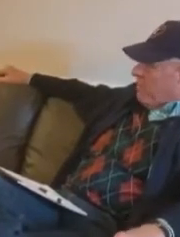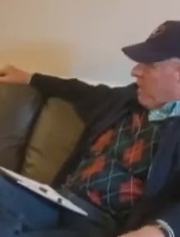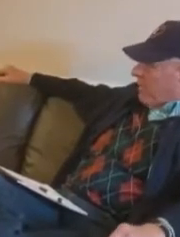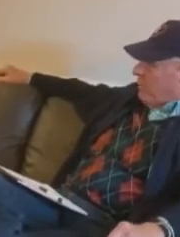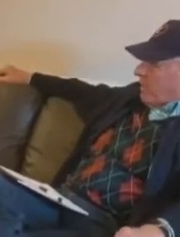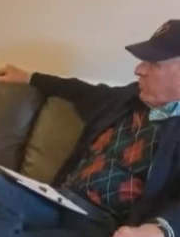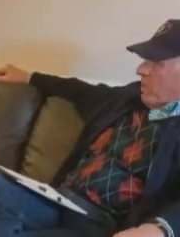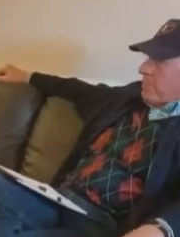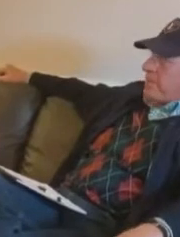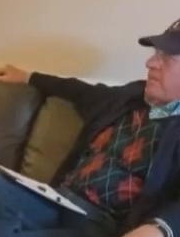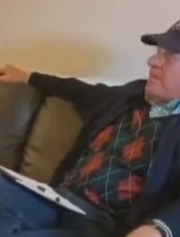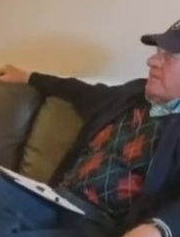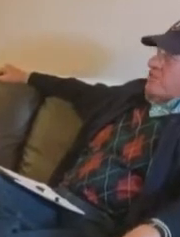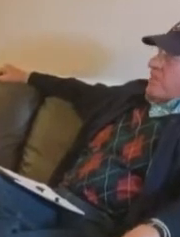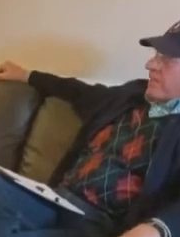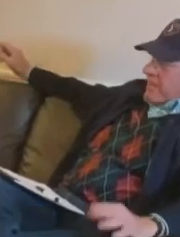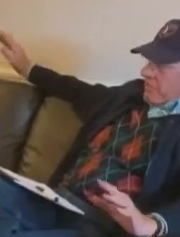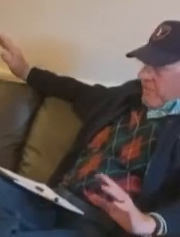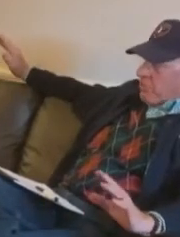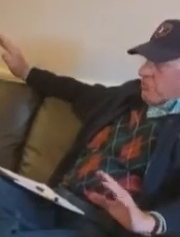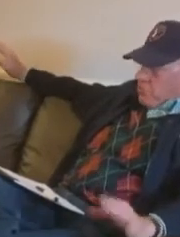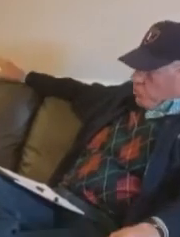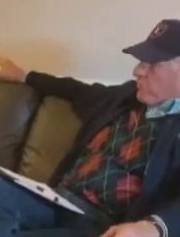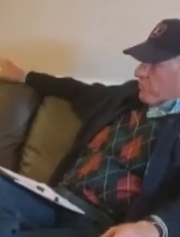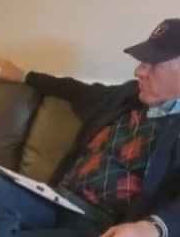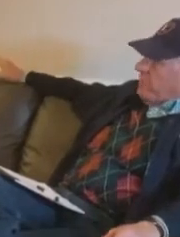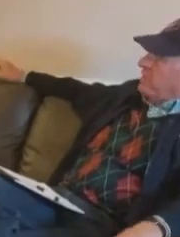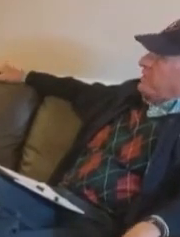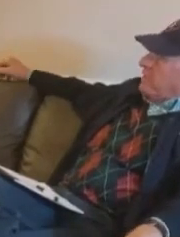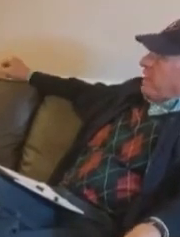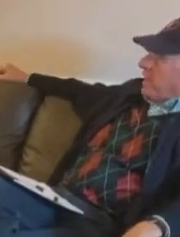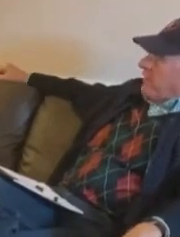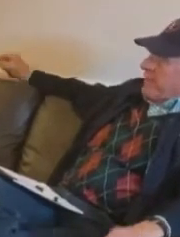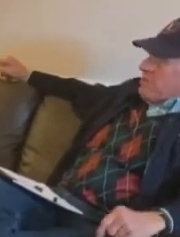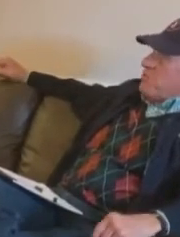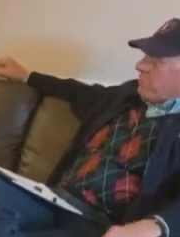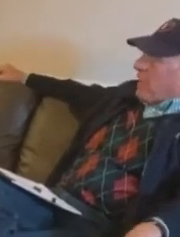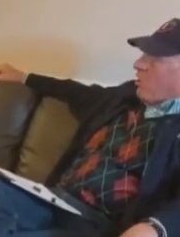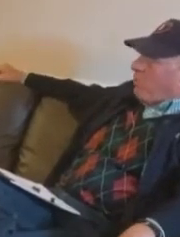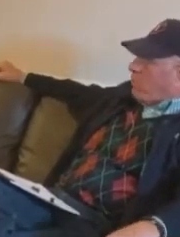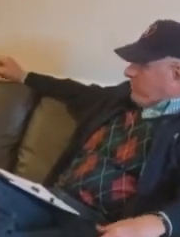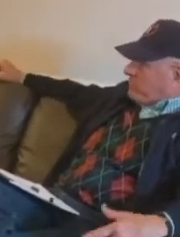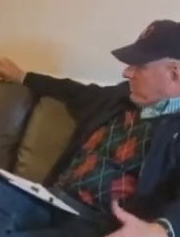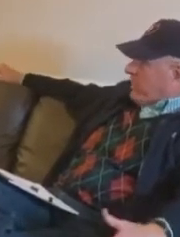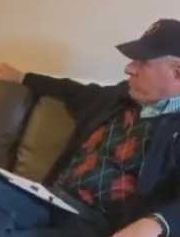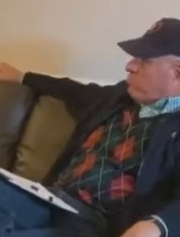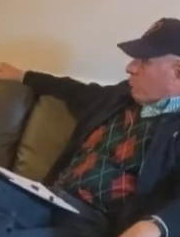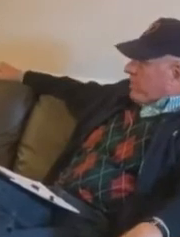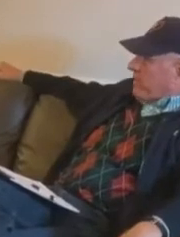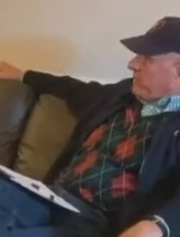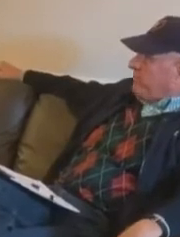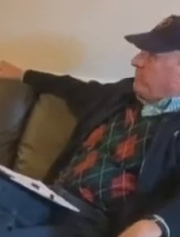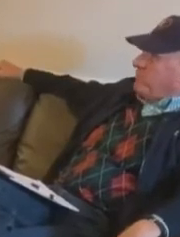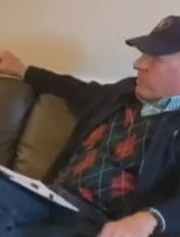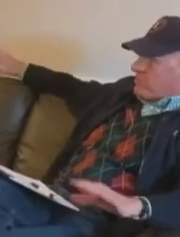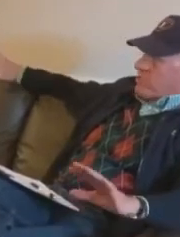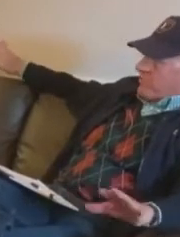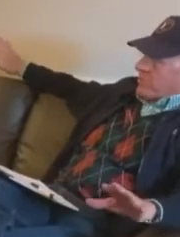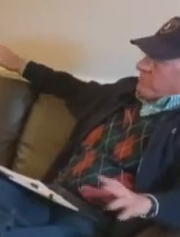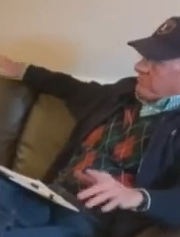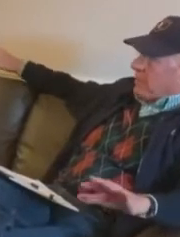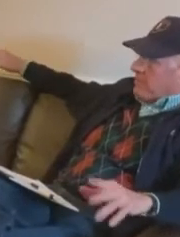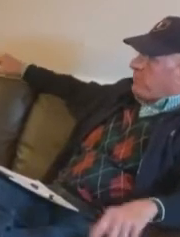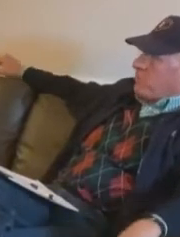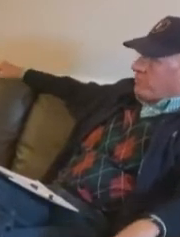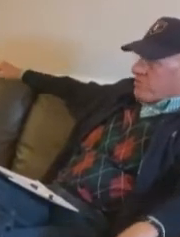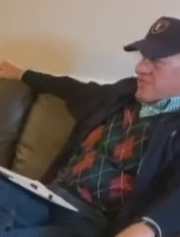called me from Dayton, Ohio, where I grew up, and said he had found a reserve unit that I should fly home and we could get sworn in, because that was